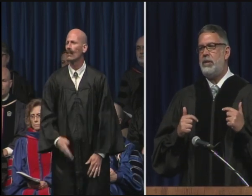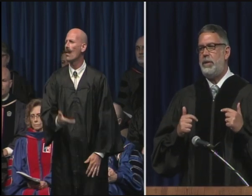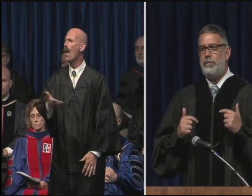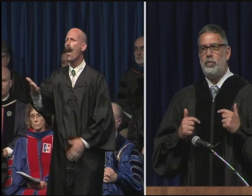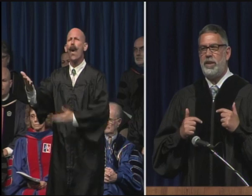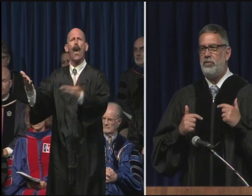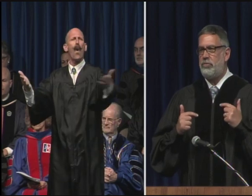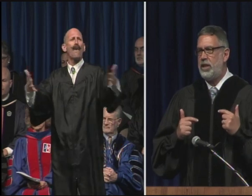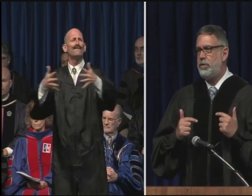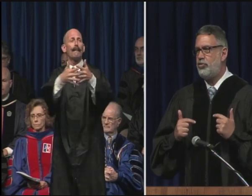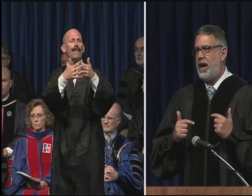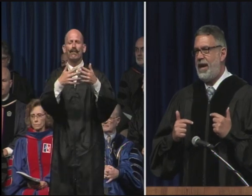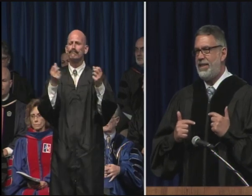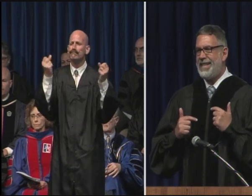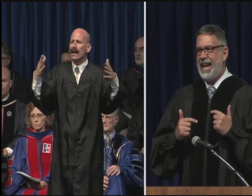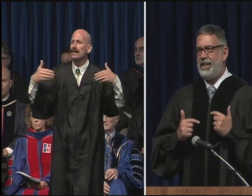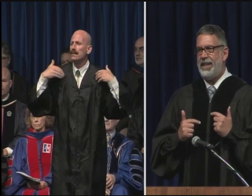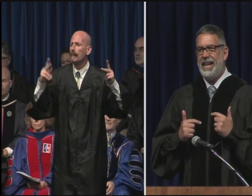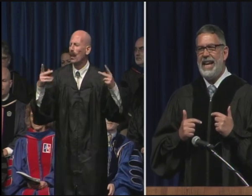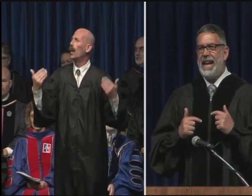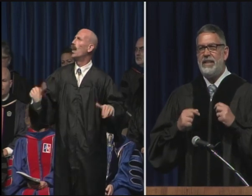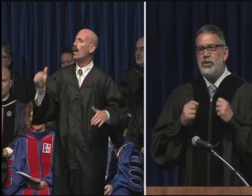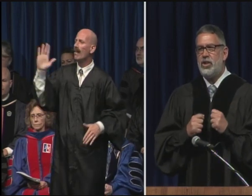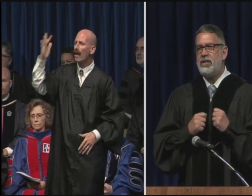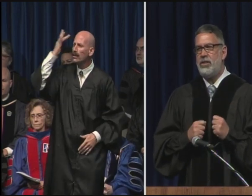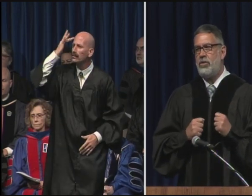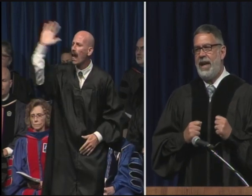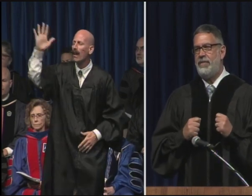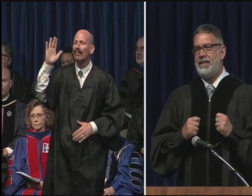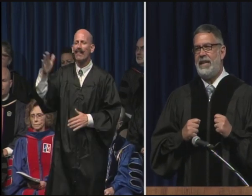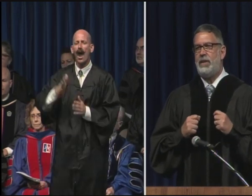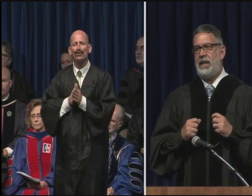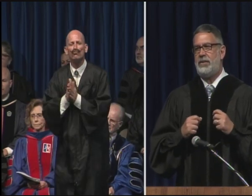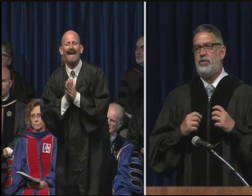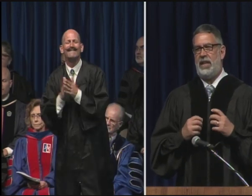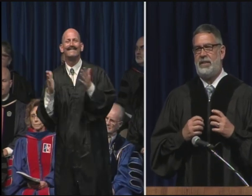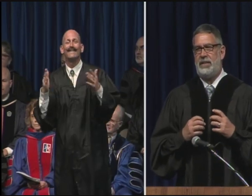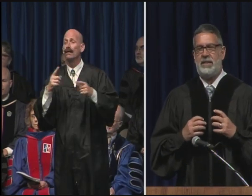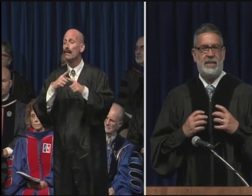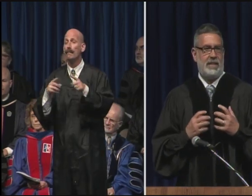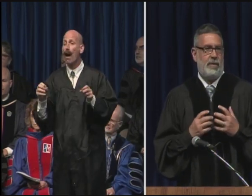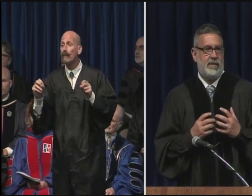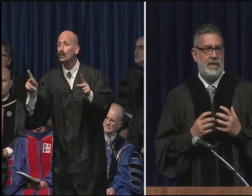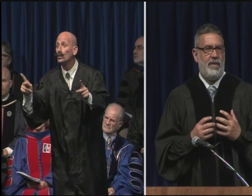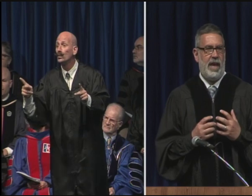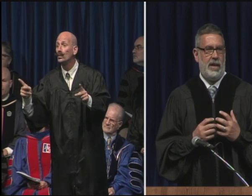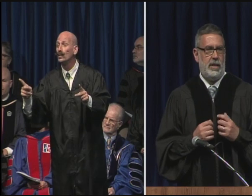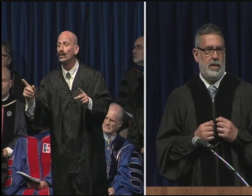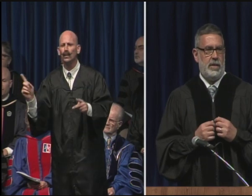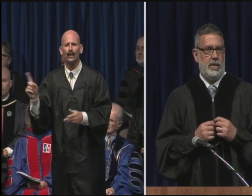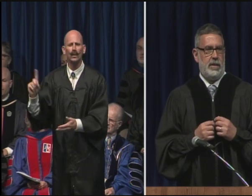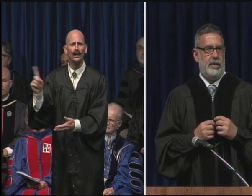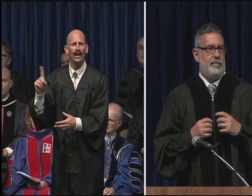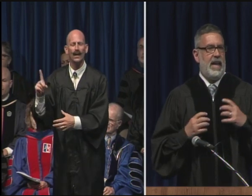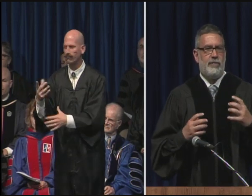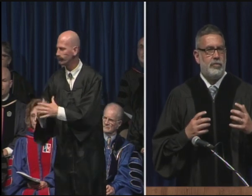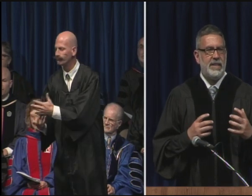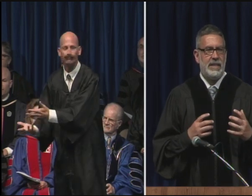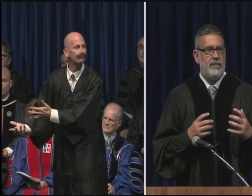people with incredible drive and talent, and they just don't have the same kinds of chances that some of us have had. After recent events